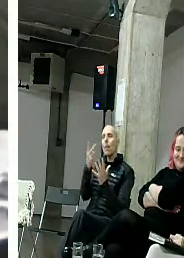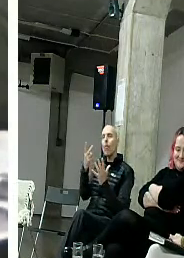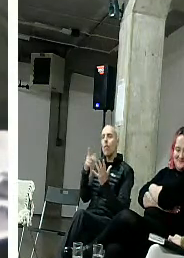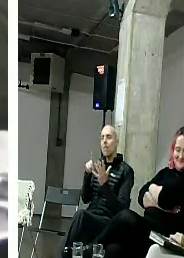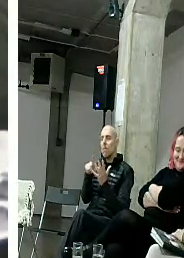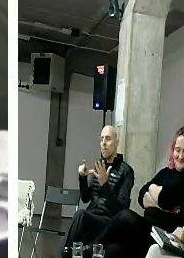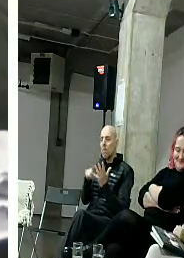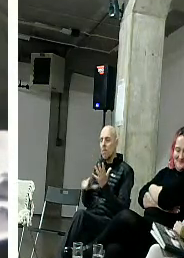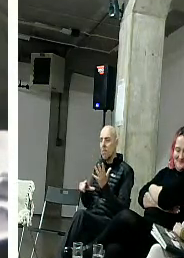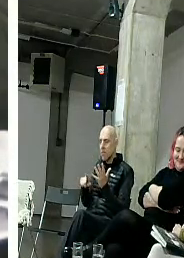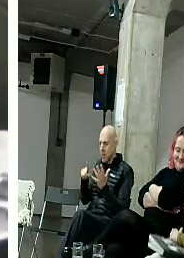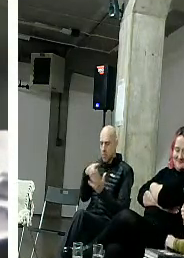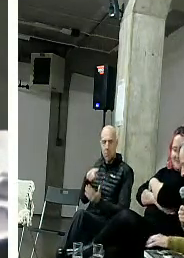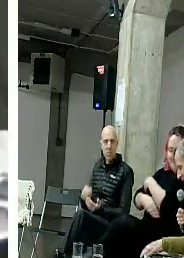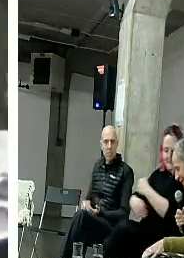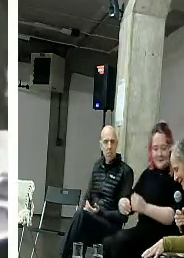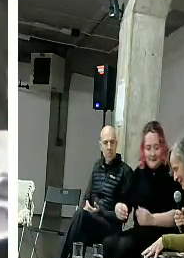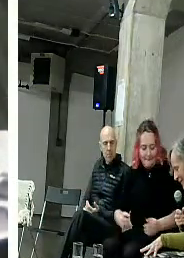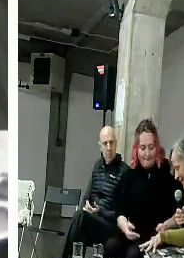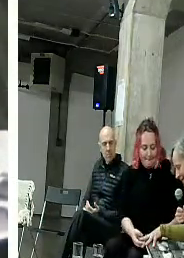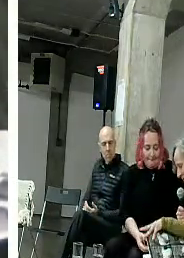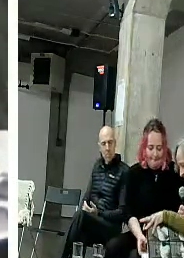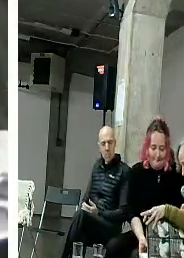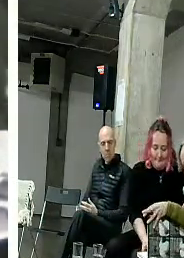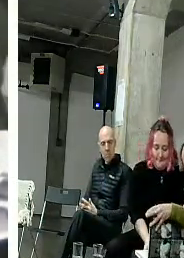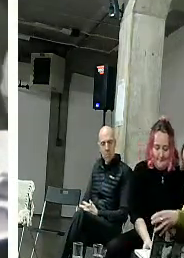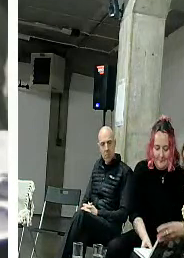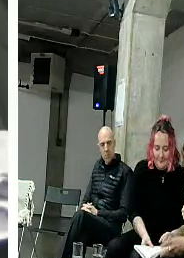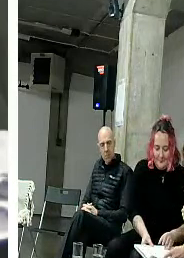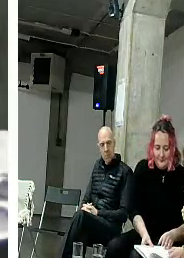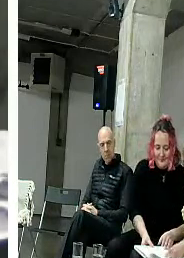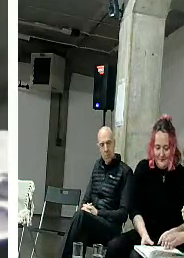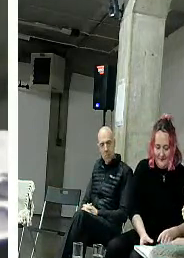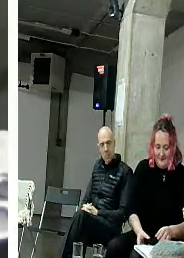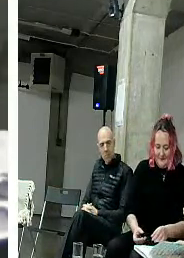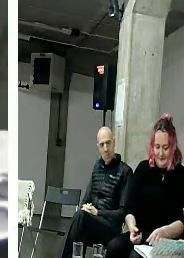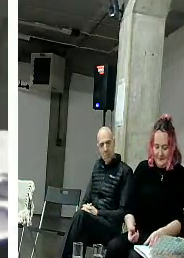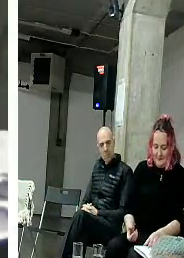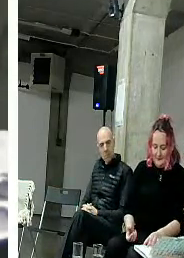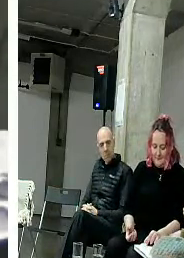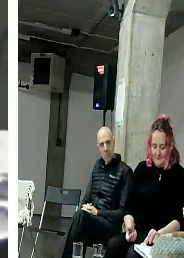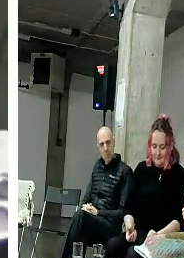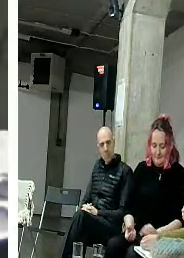what they said, if that's okay.